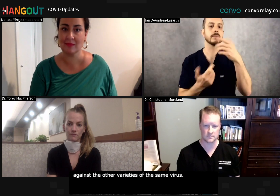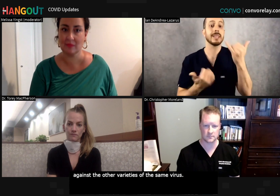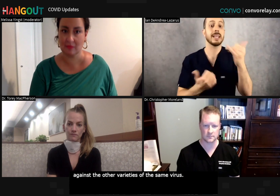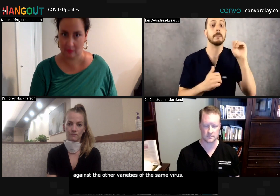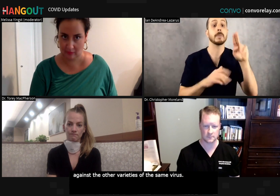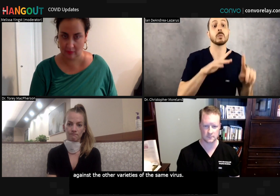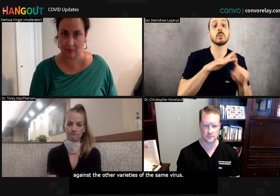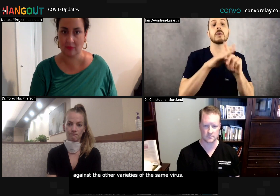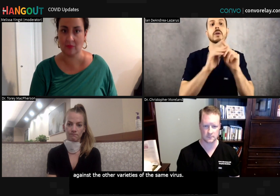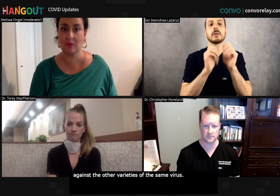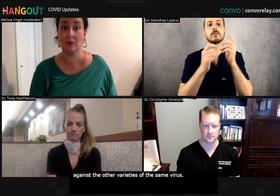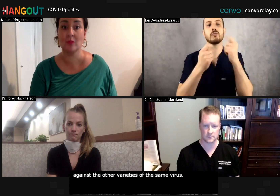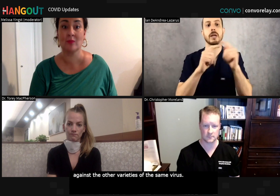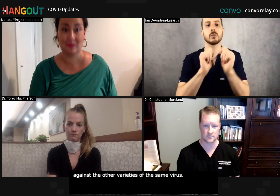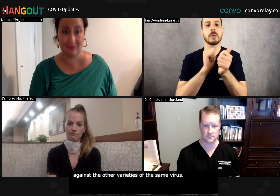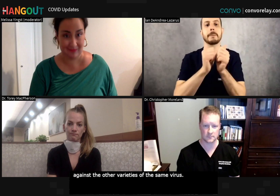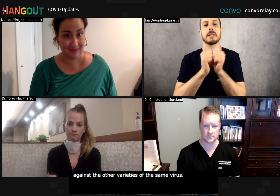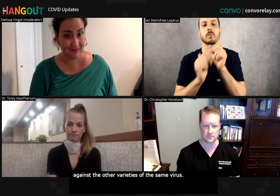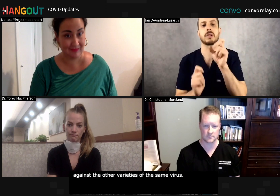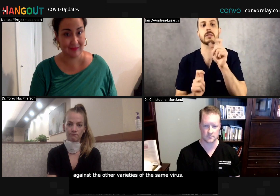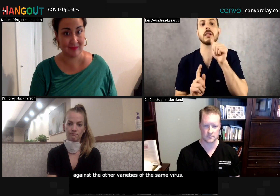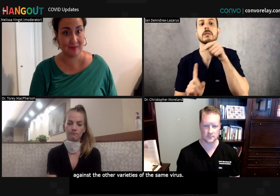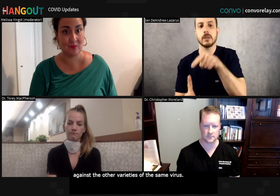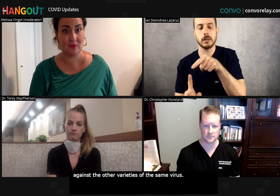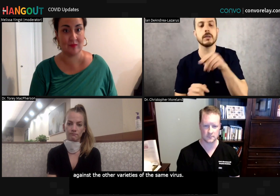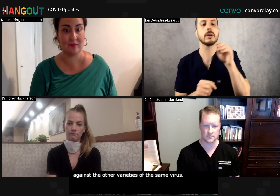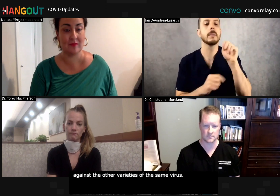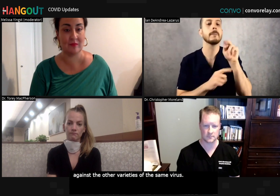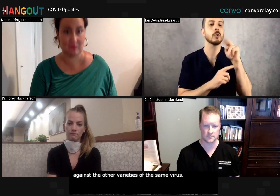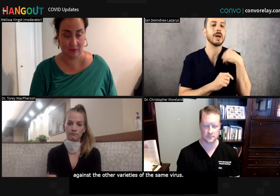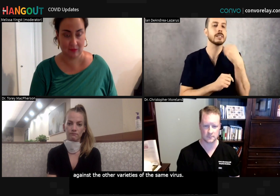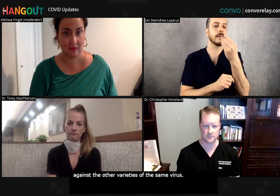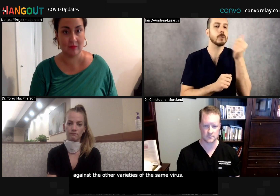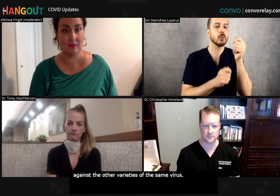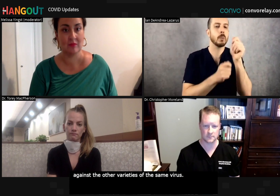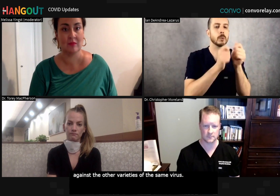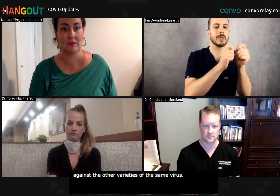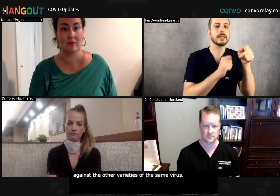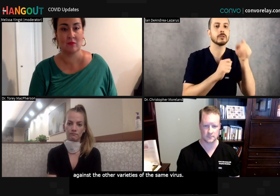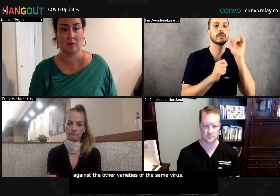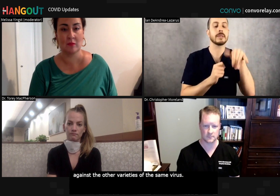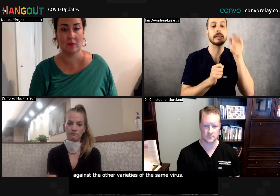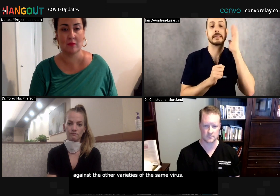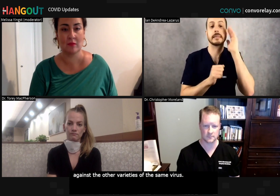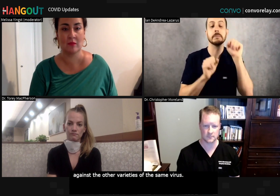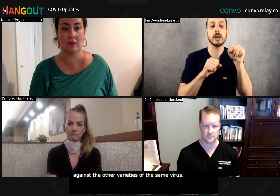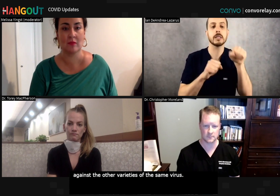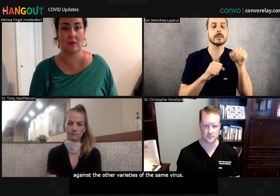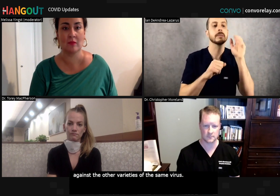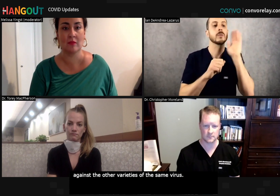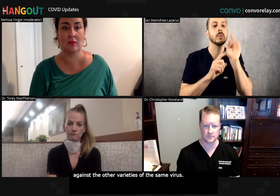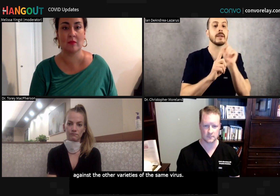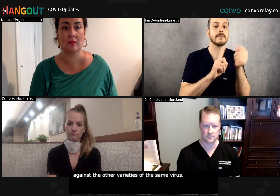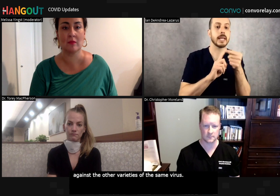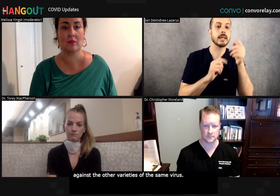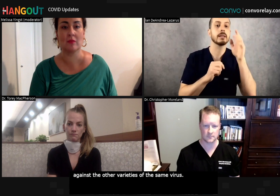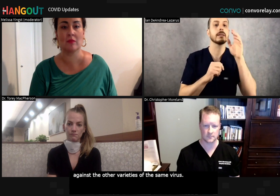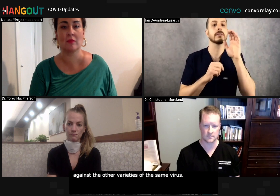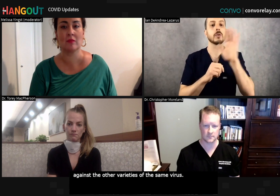die out because of treatment. And now with Mu coming up, it's going to compete with Delta. Mu has a few mutations